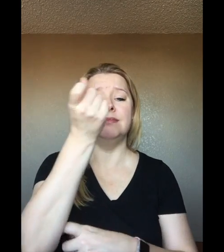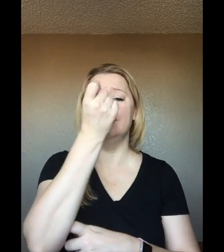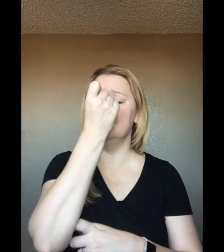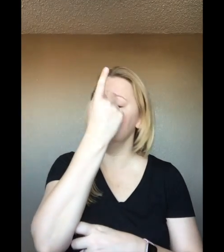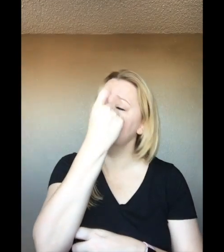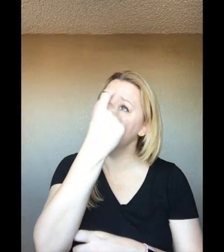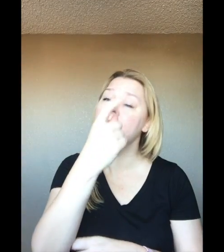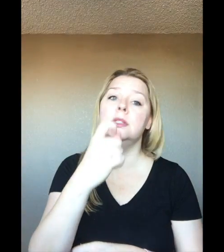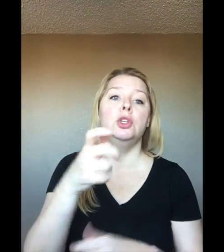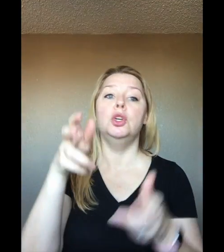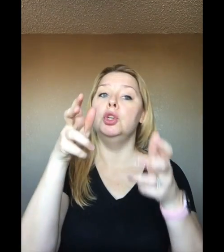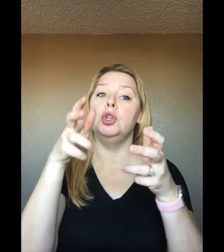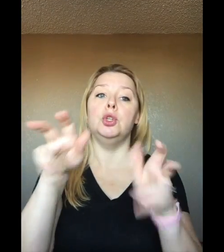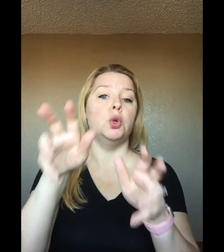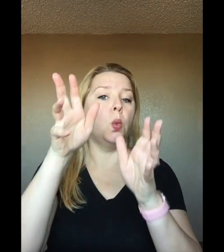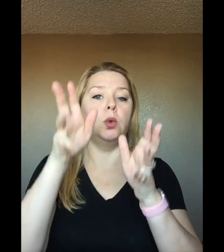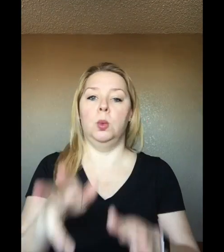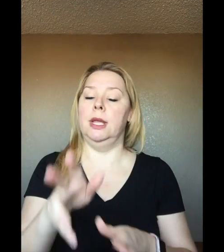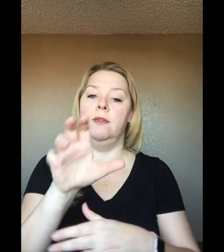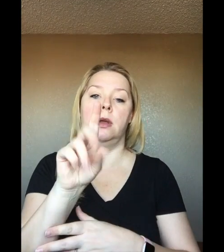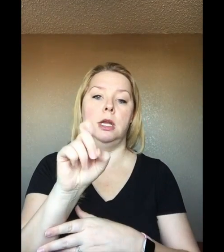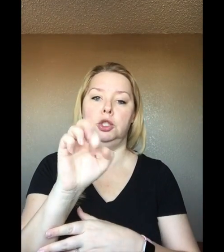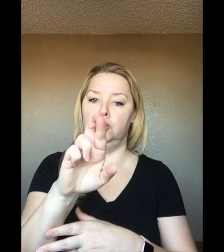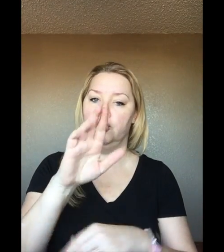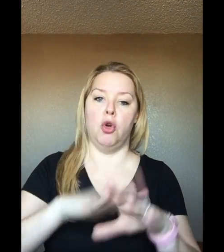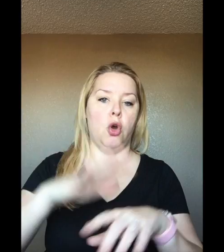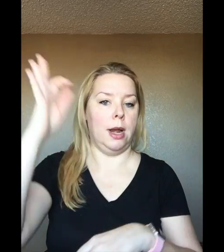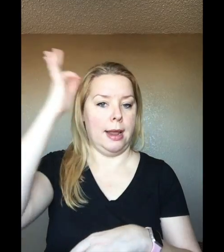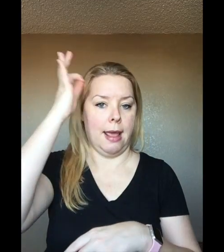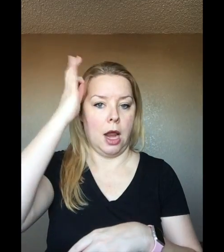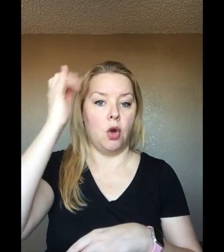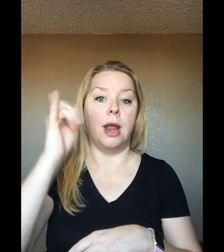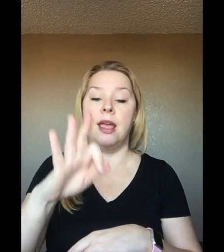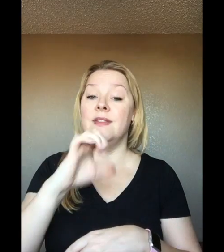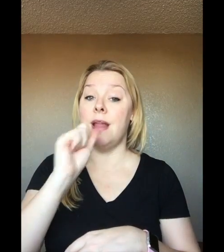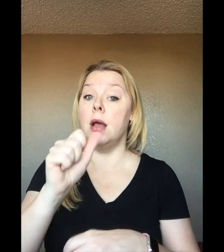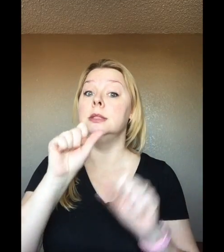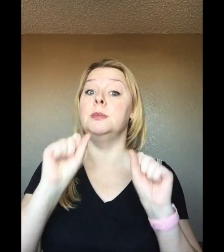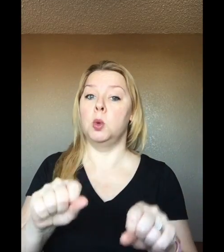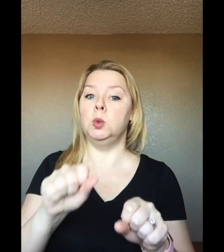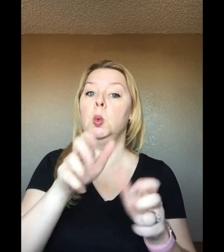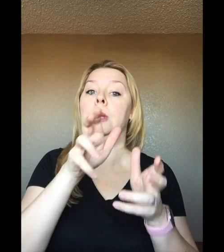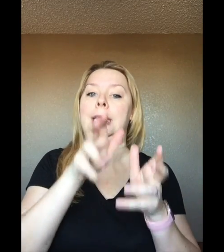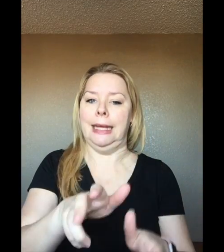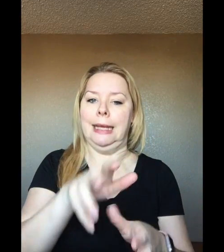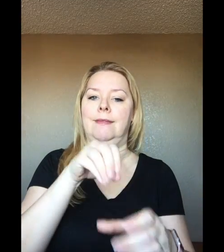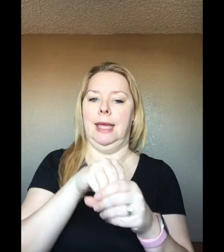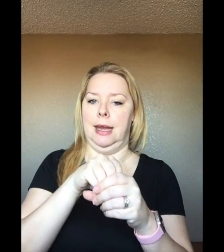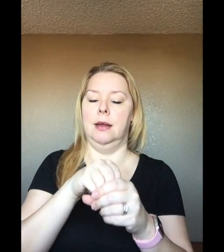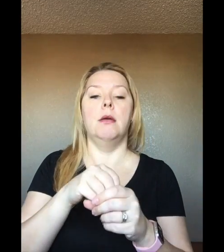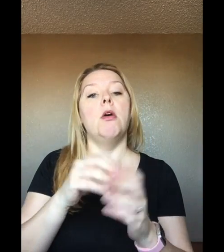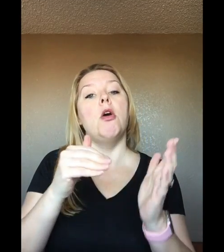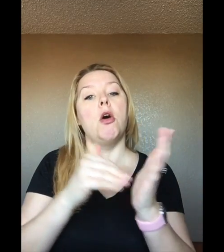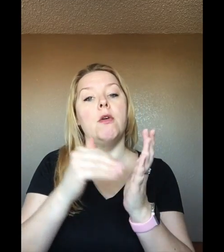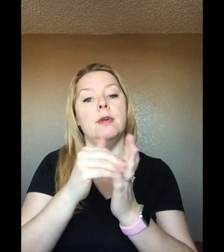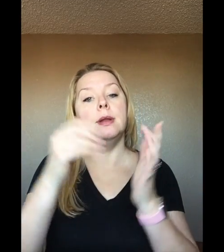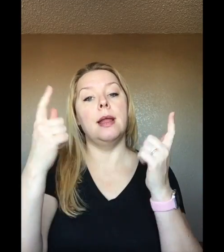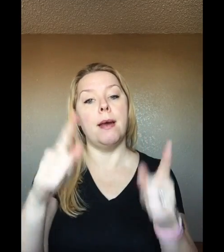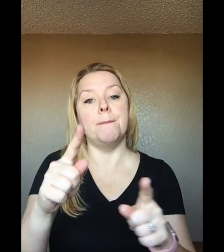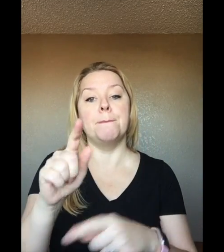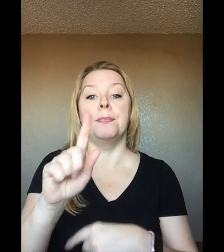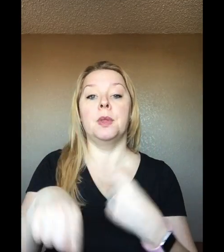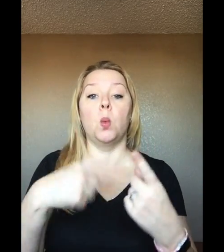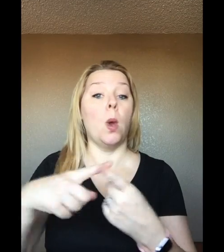really need you to understand is you don't want to leave conditioner in your hair if it's not a leave-in. Because what a lot of conditioners